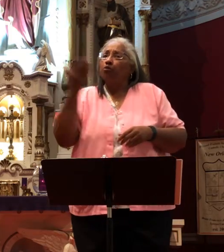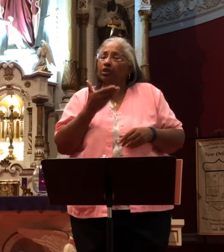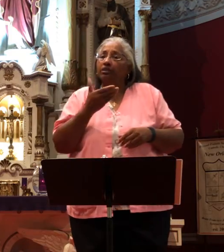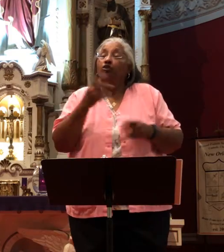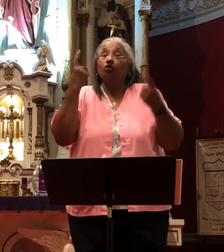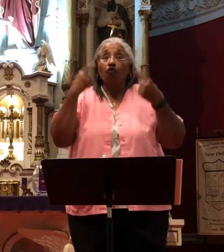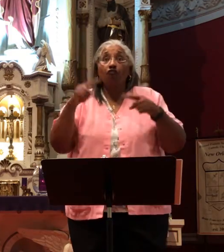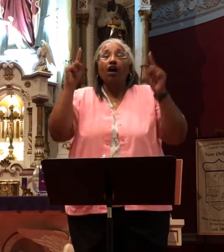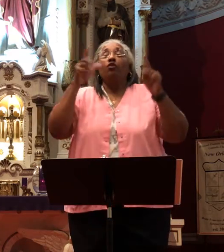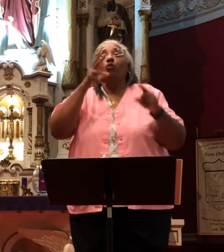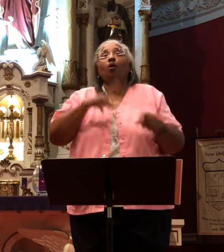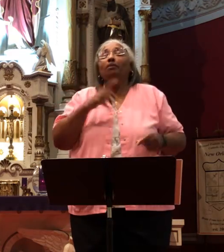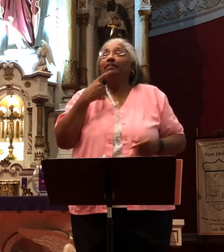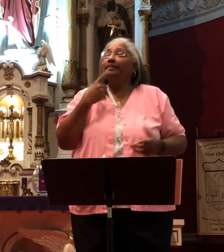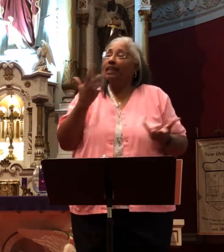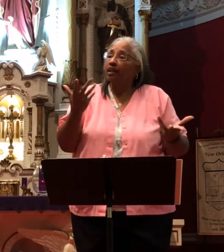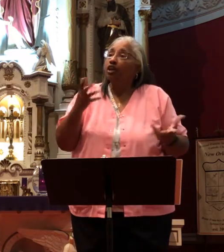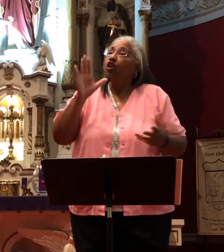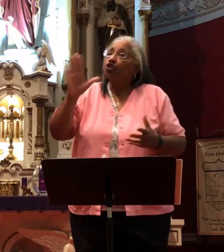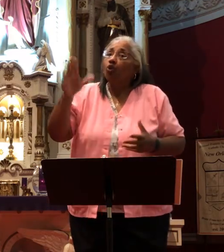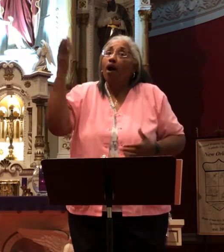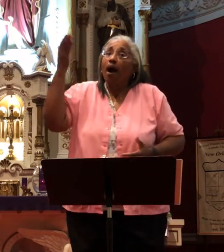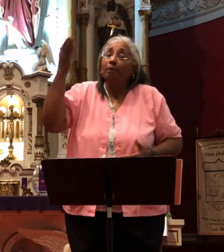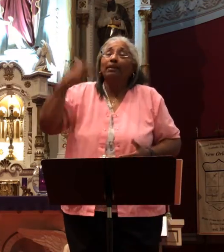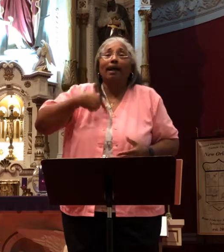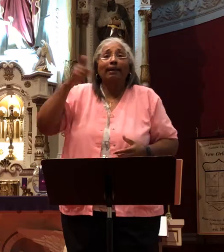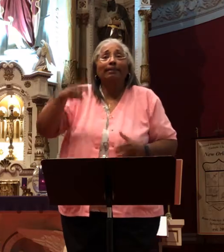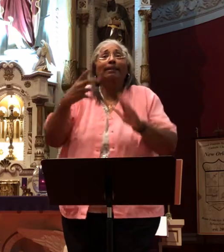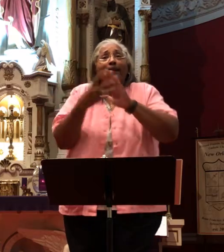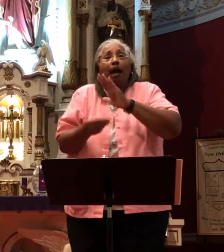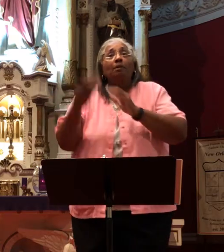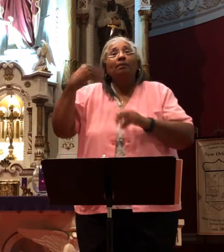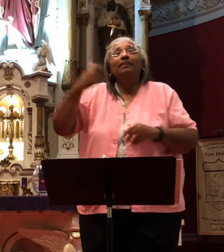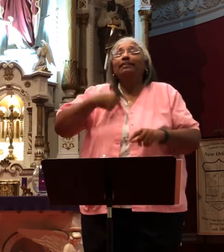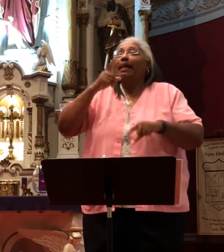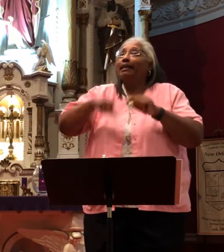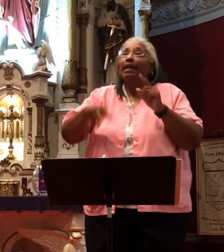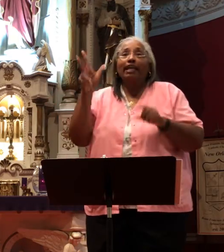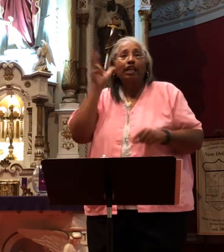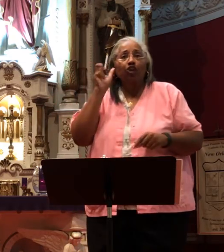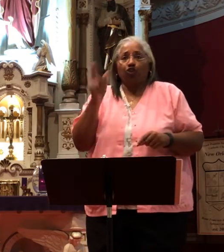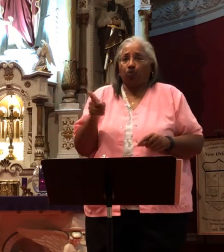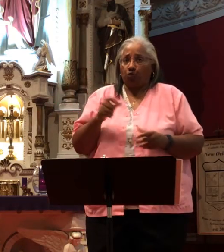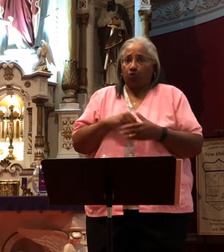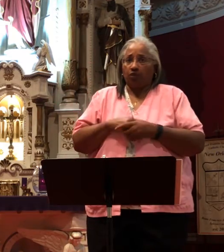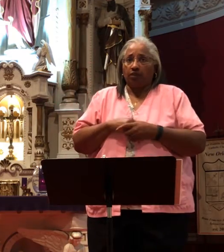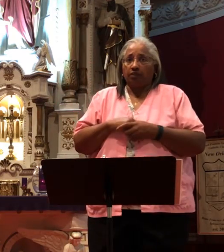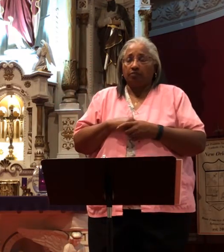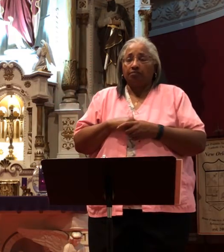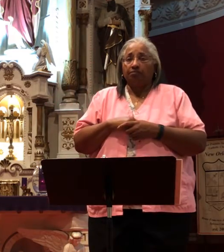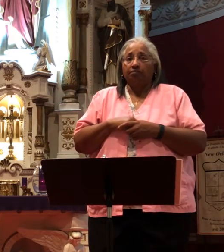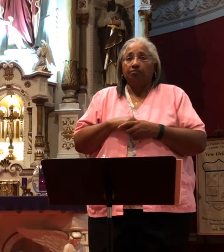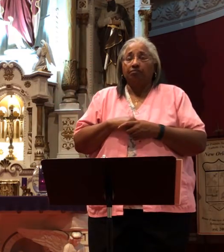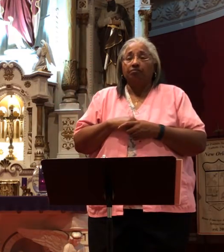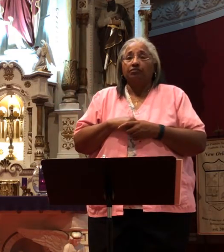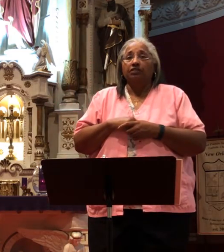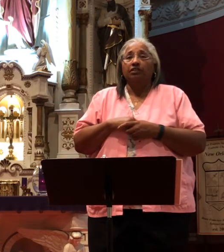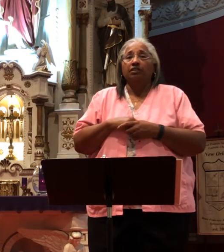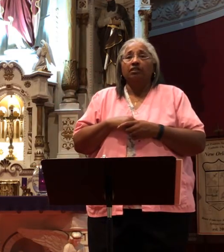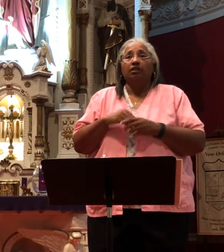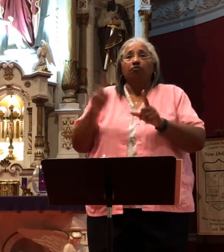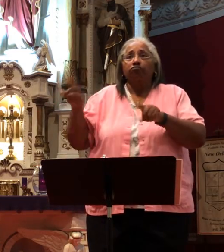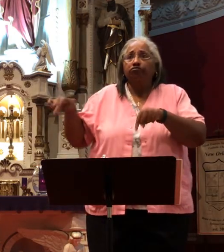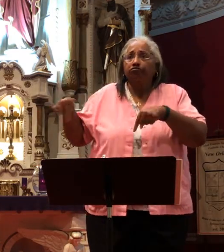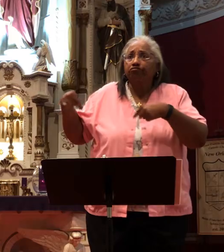she told him, "You know, I need a copy of your homily because I can't hear you." So all this